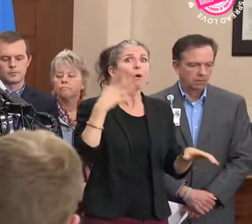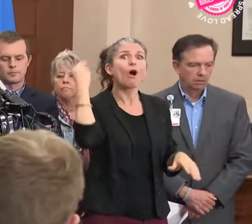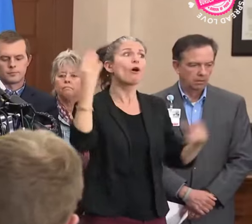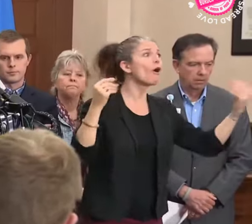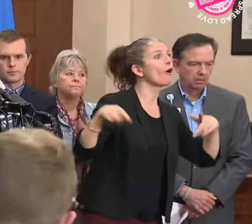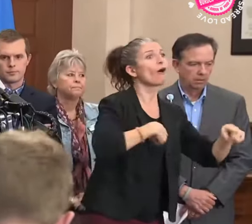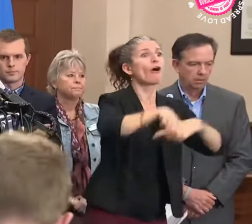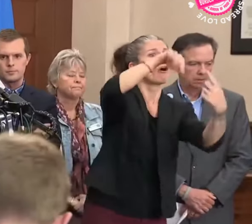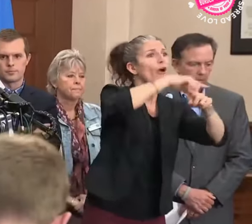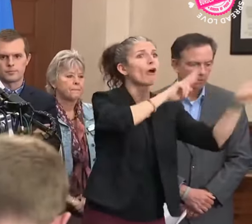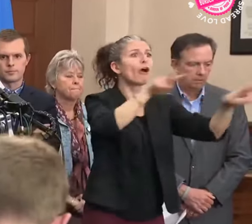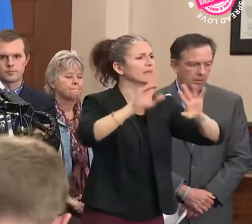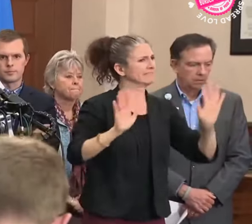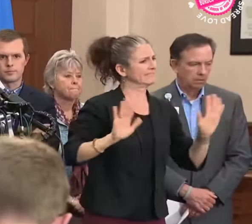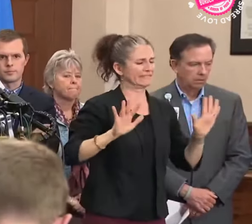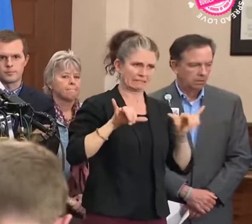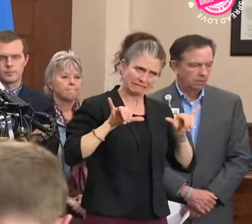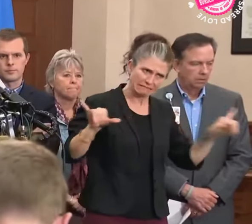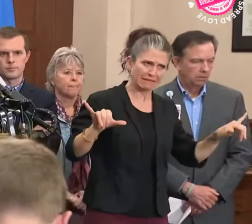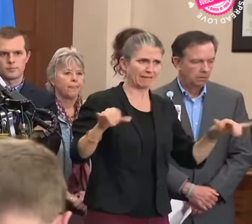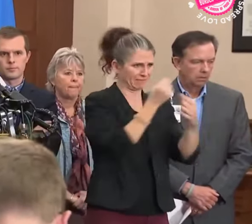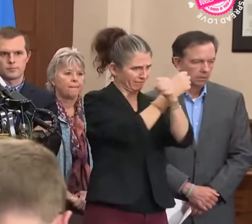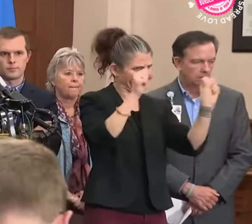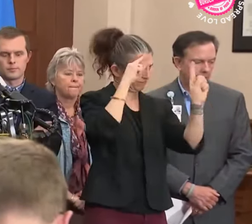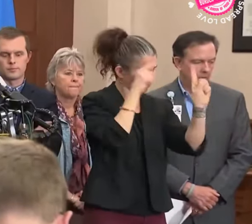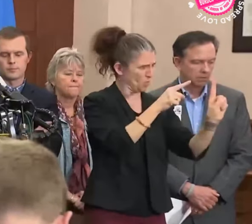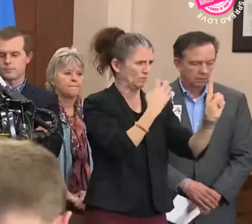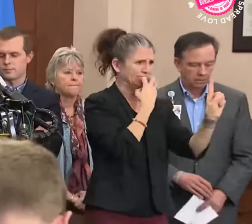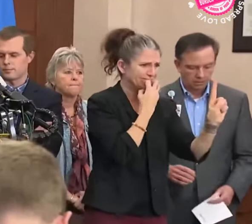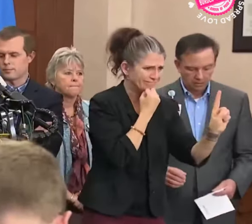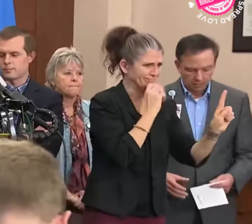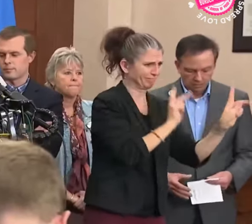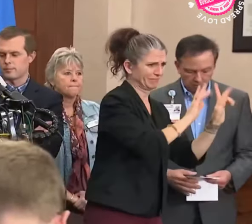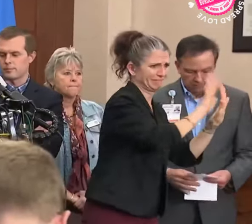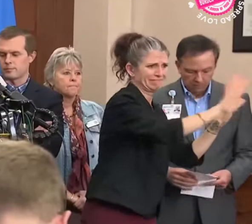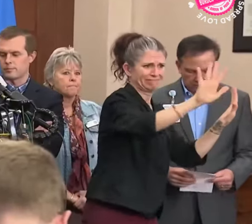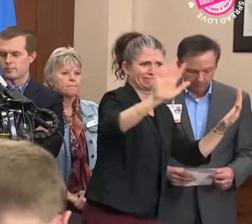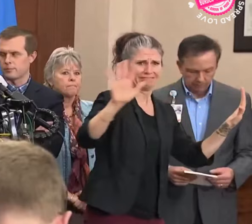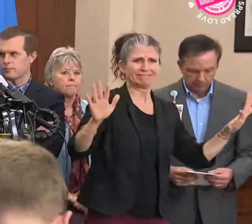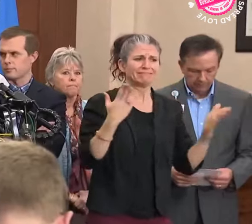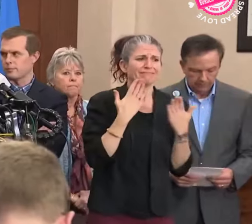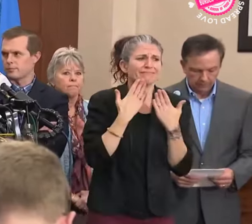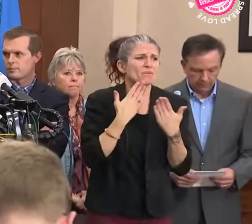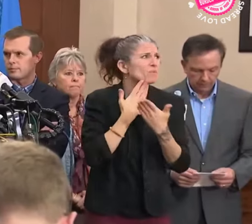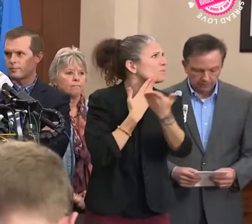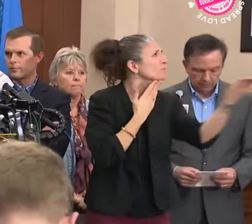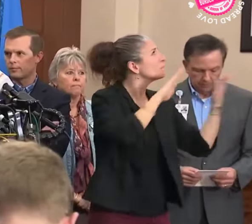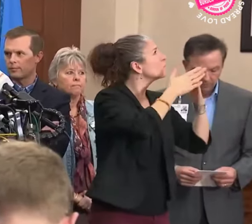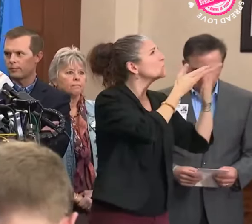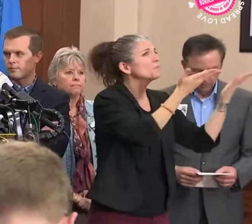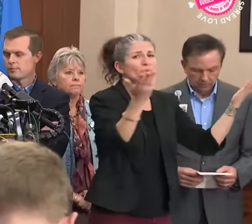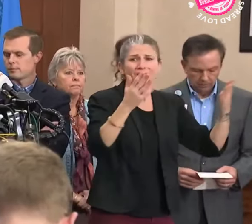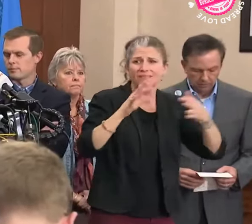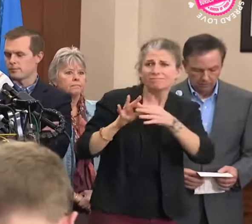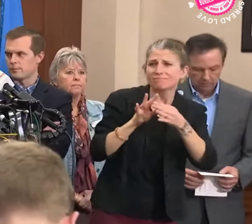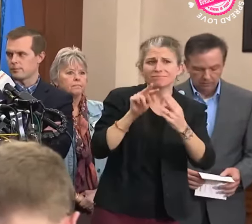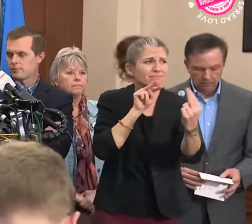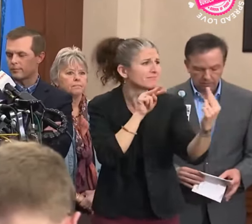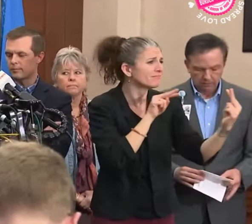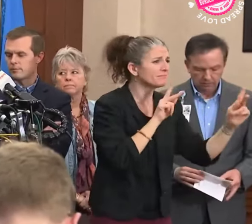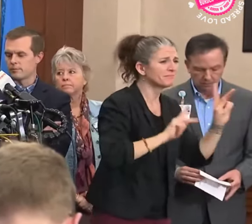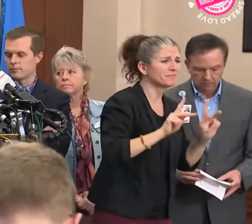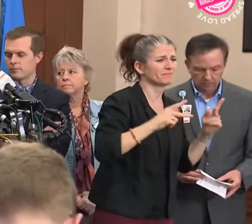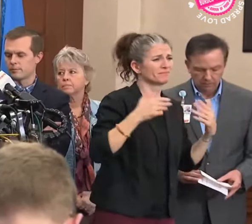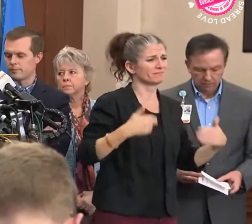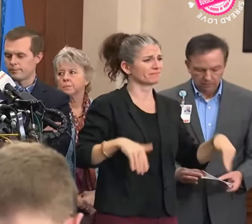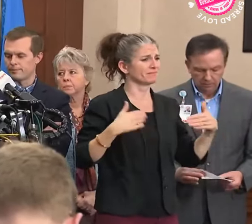City of Lewiston is grateful for the support and outpouring from state authorities, the community, and of course, our elected officials. Speaking tonight